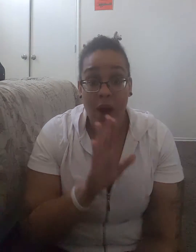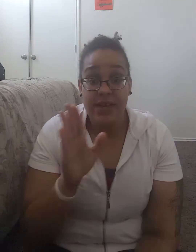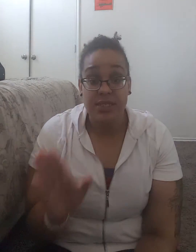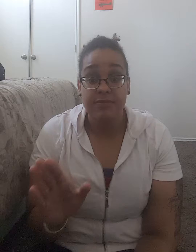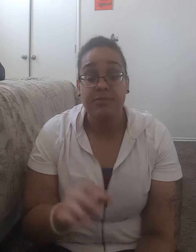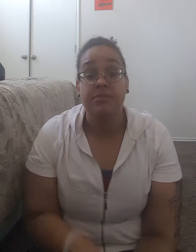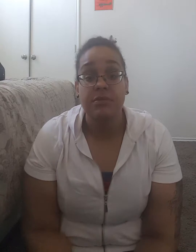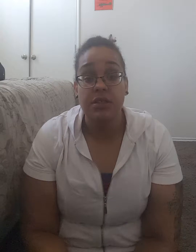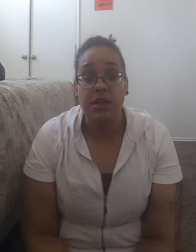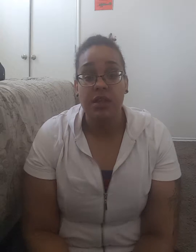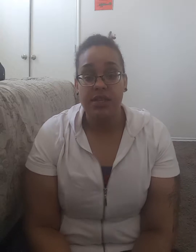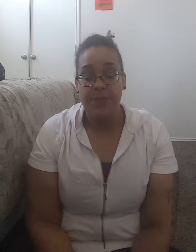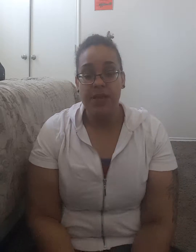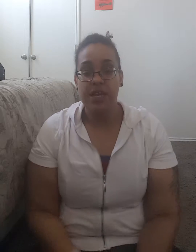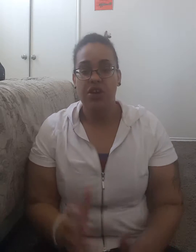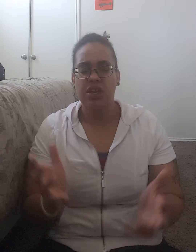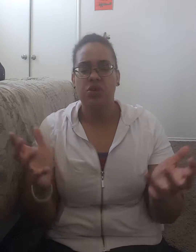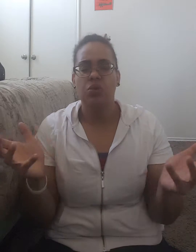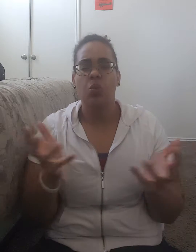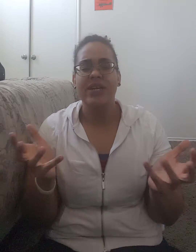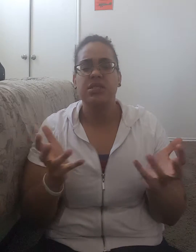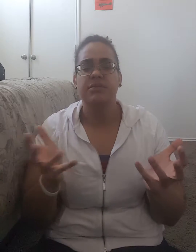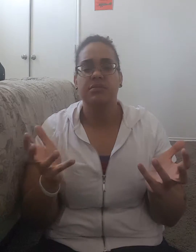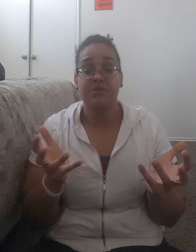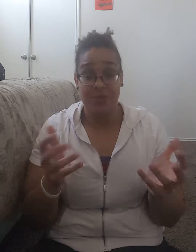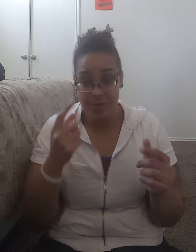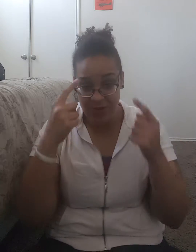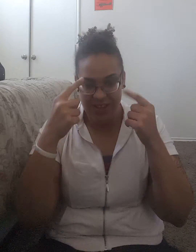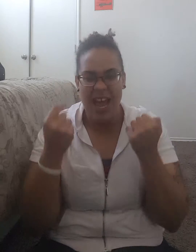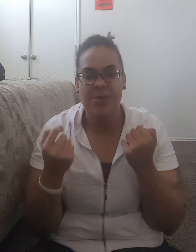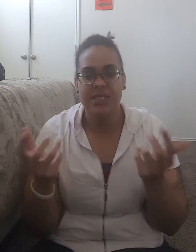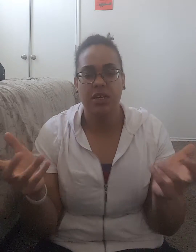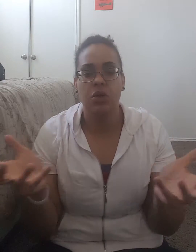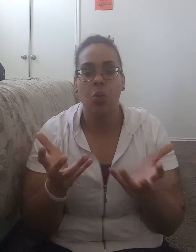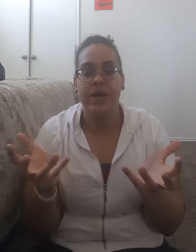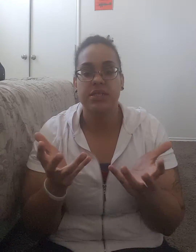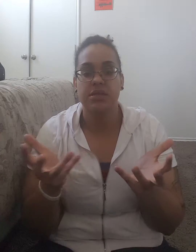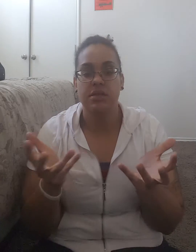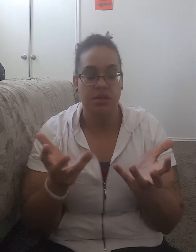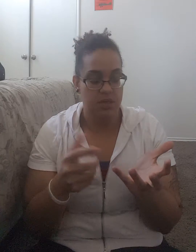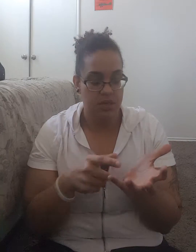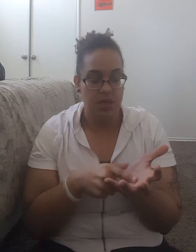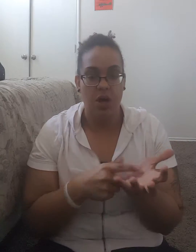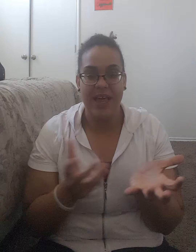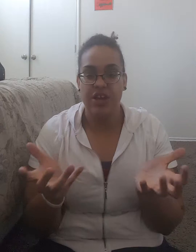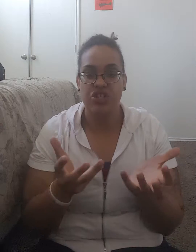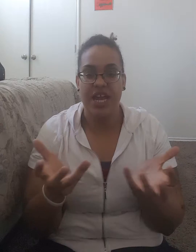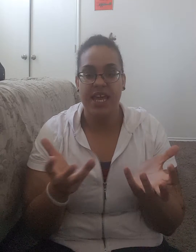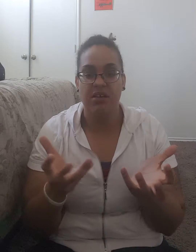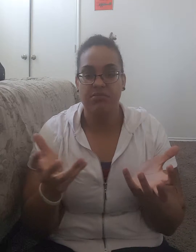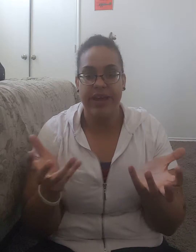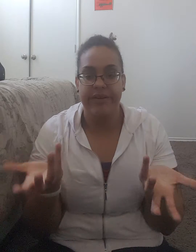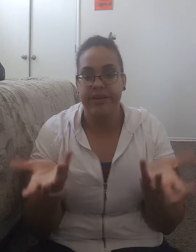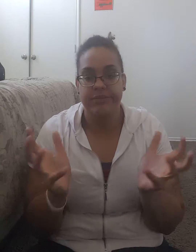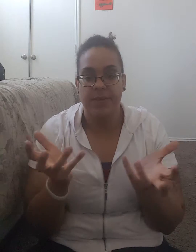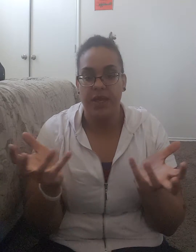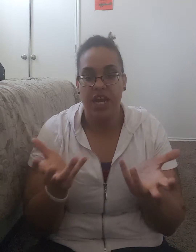What, typically you're going to do what. Remember, eyebrows down, what. Like you're shaking, I don't know, something in your